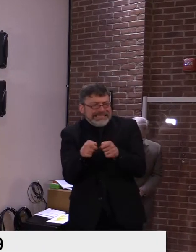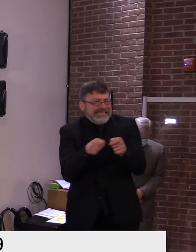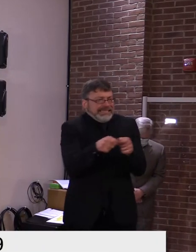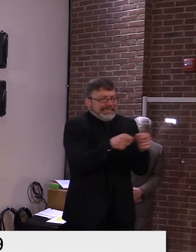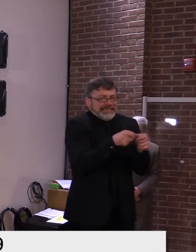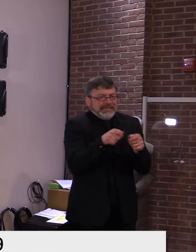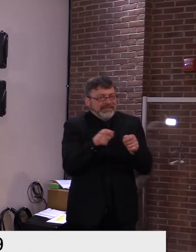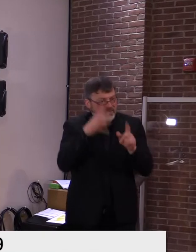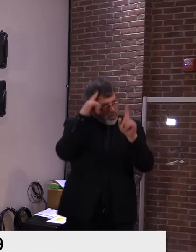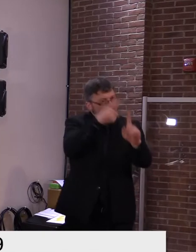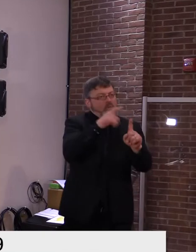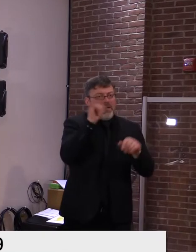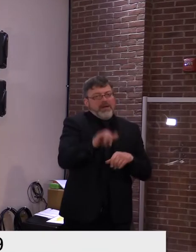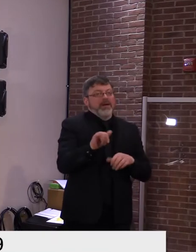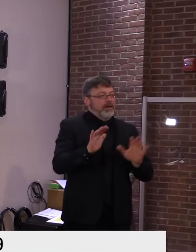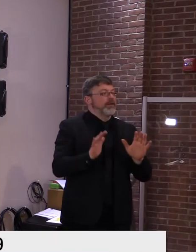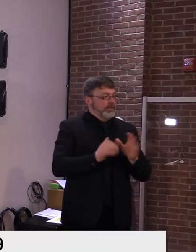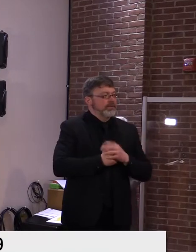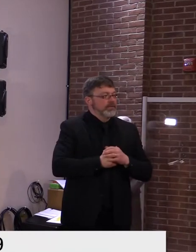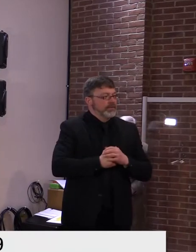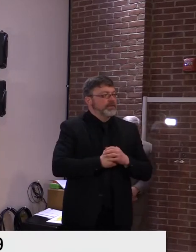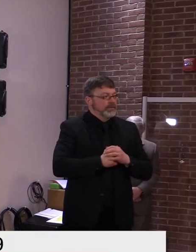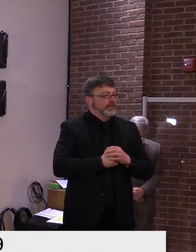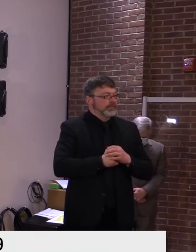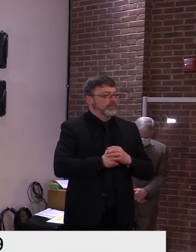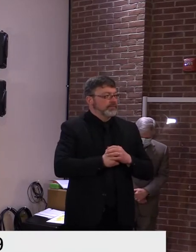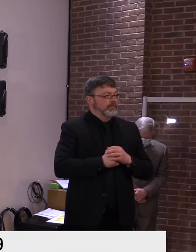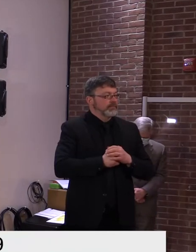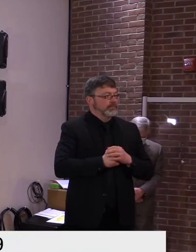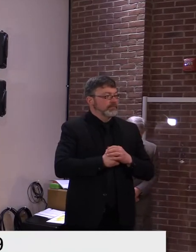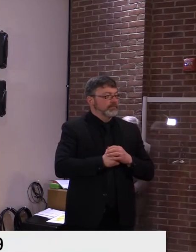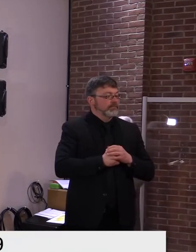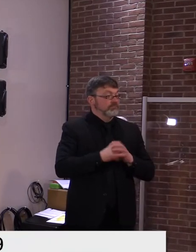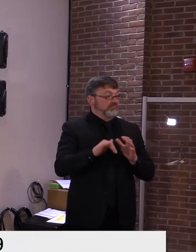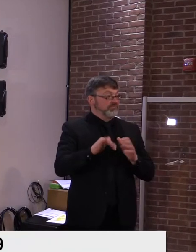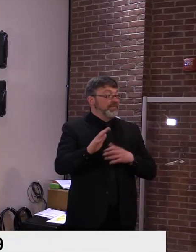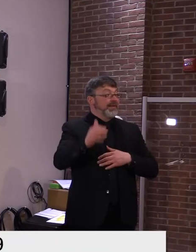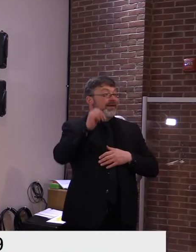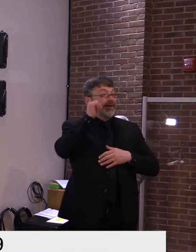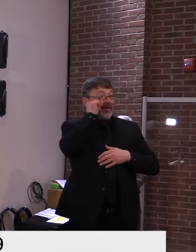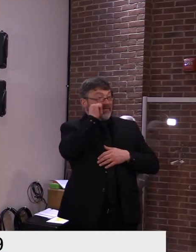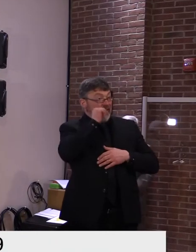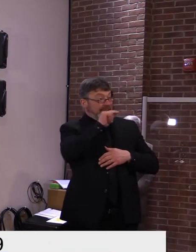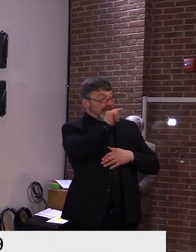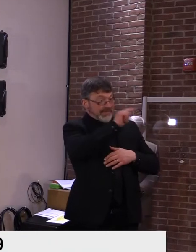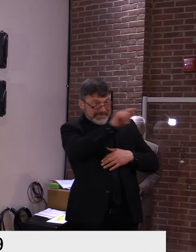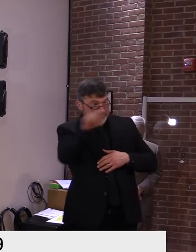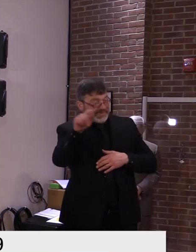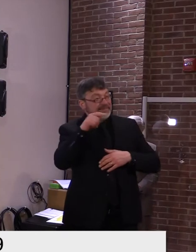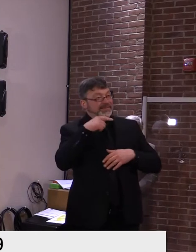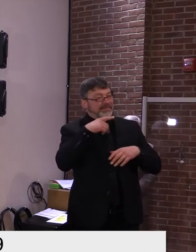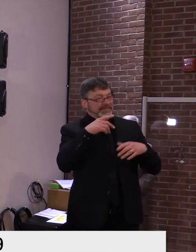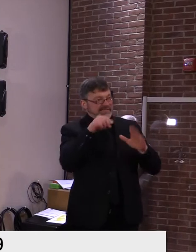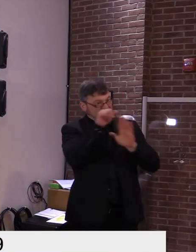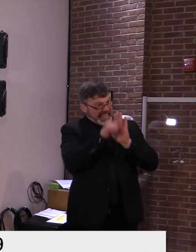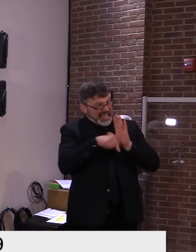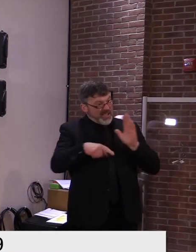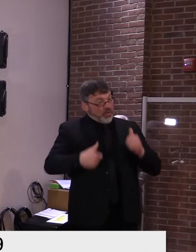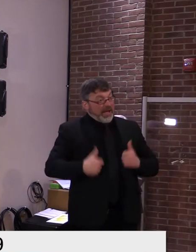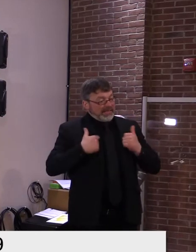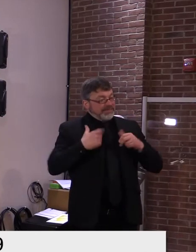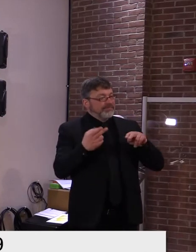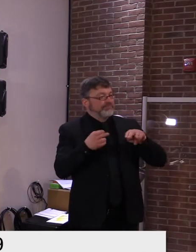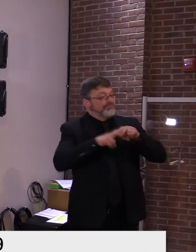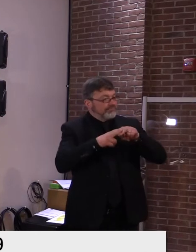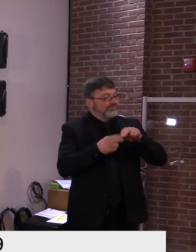Every day, more Vermonters are getting vaccinated, which increases our odds in the accelerating race against the virus. Now